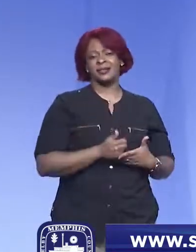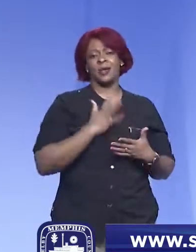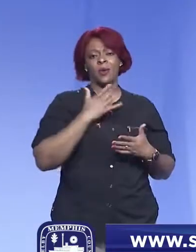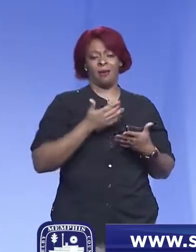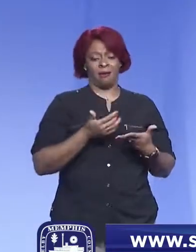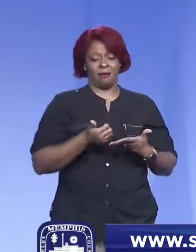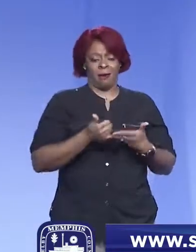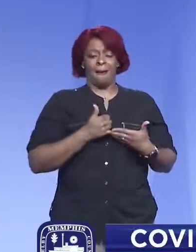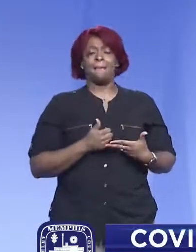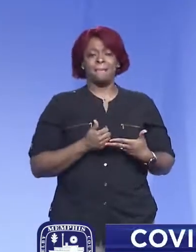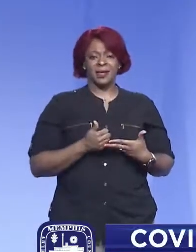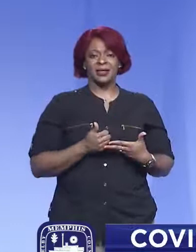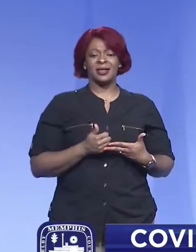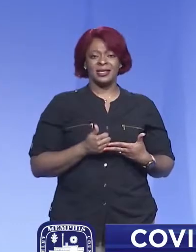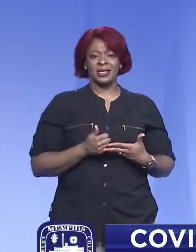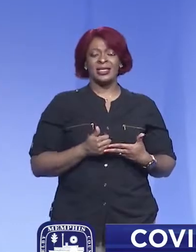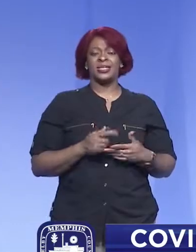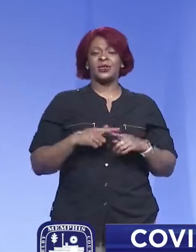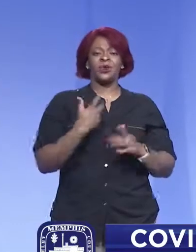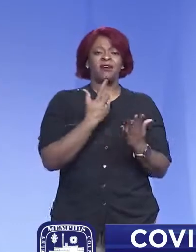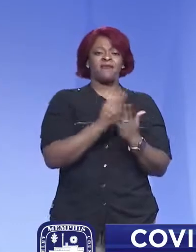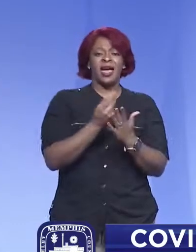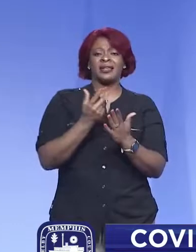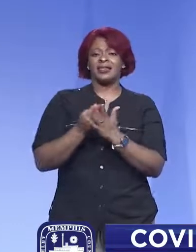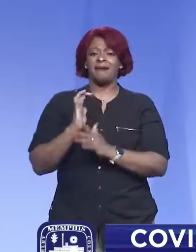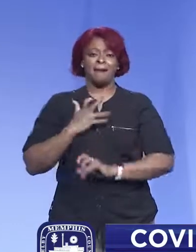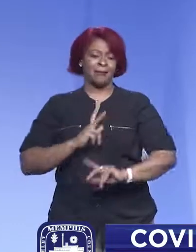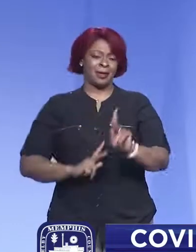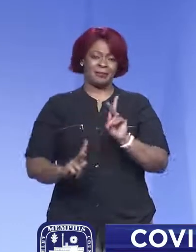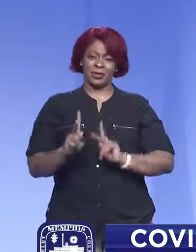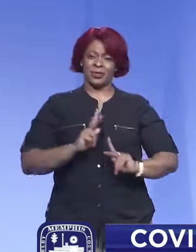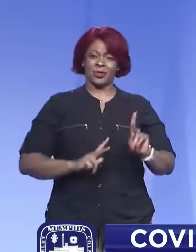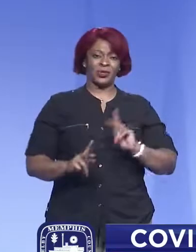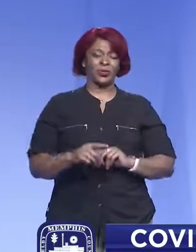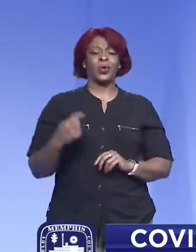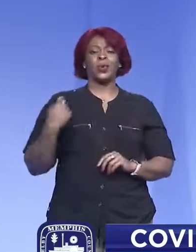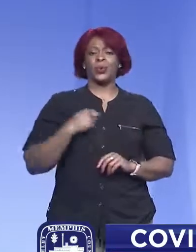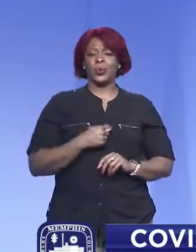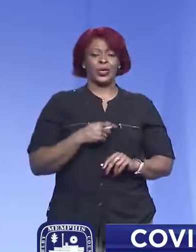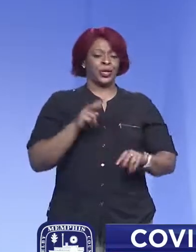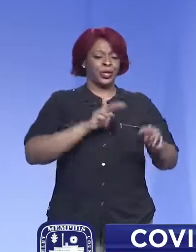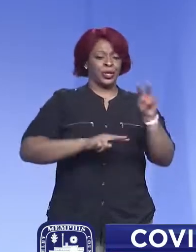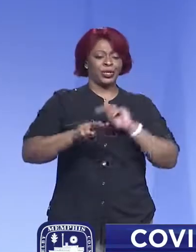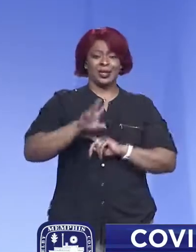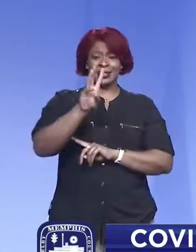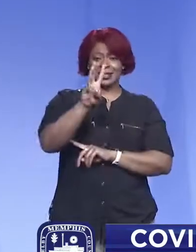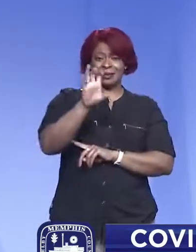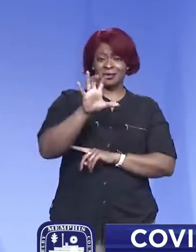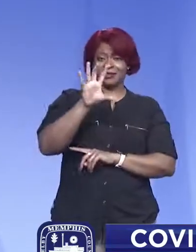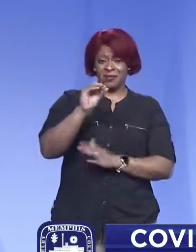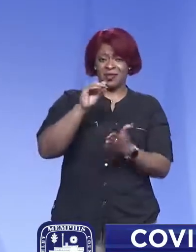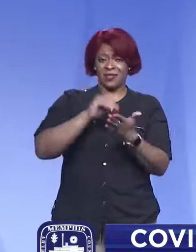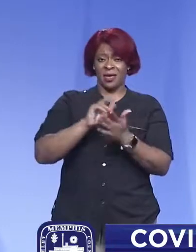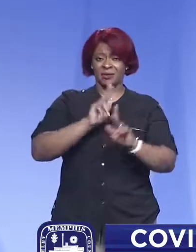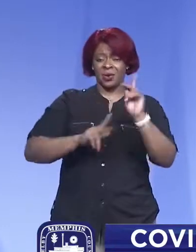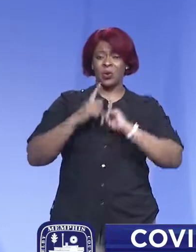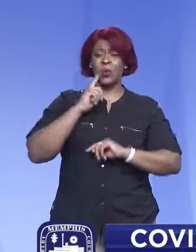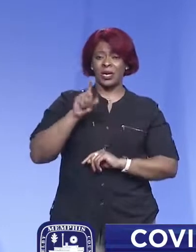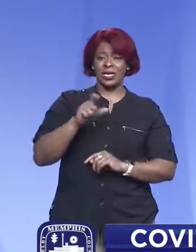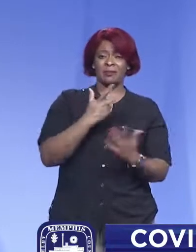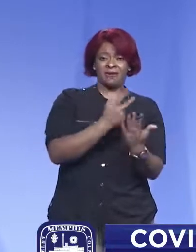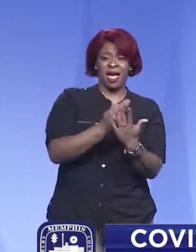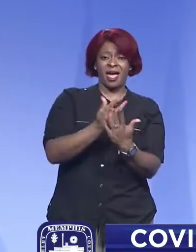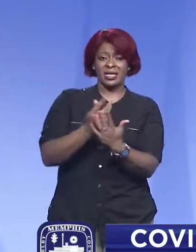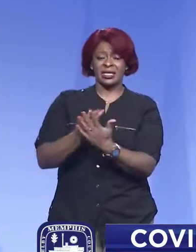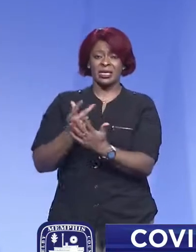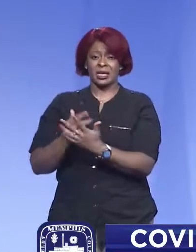help us vaccinate our people. I mean, you're looking at 650,000 people that need to be